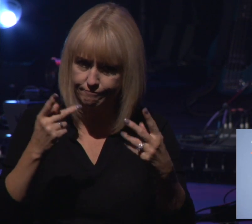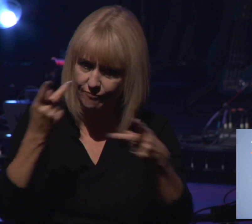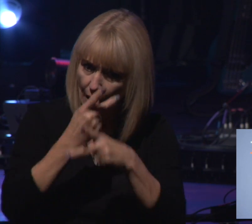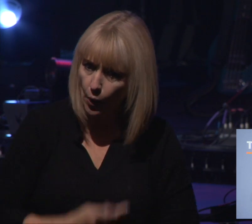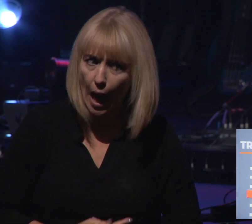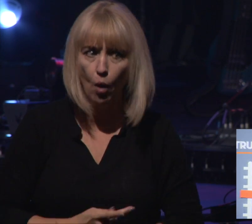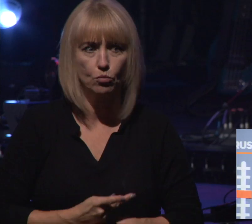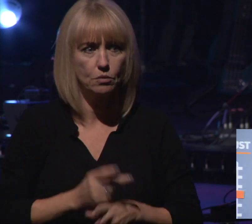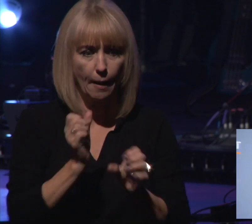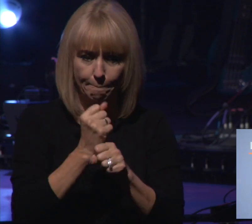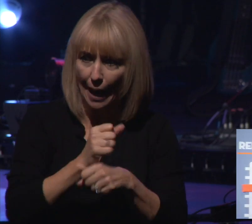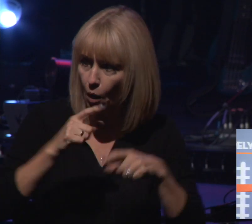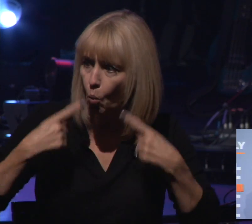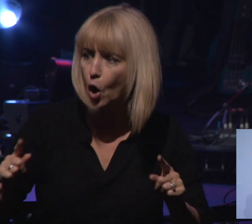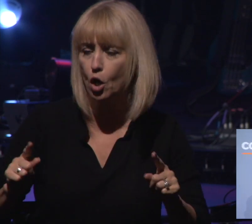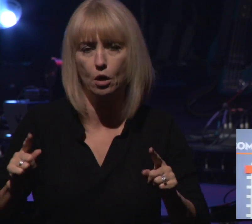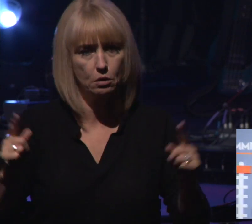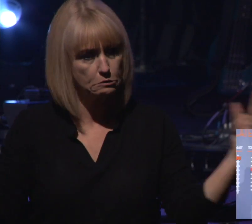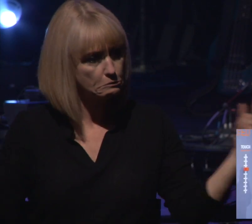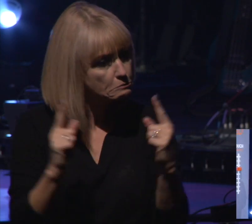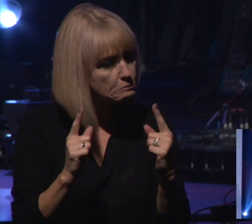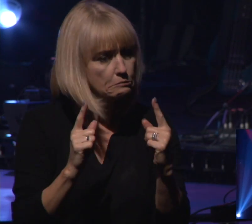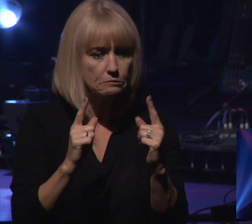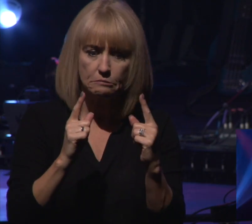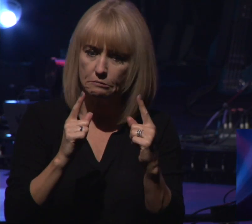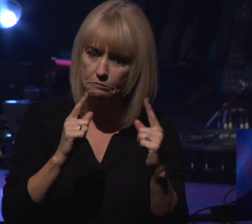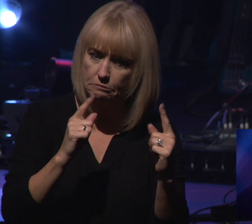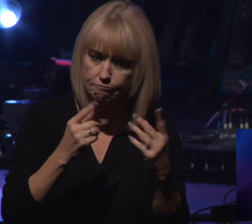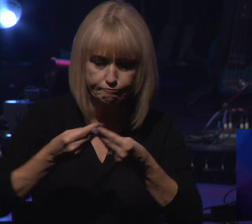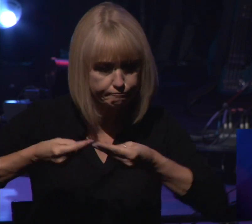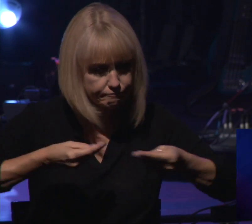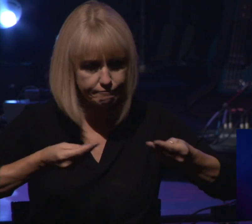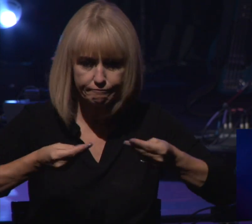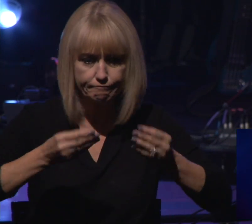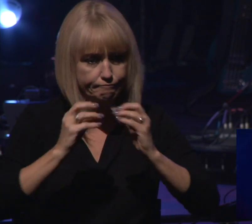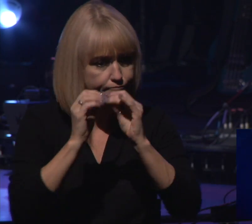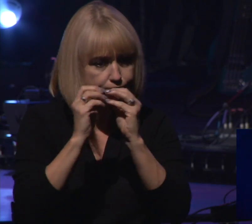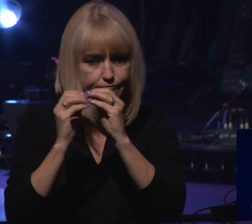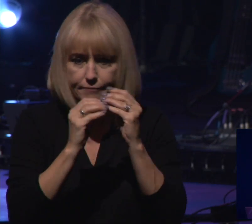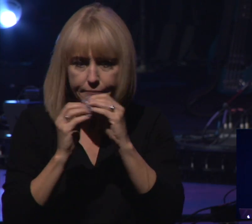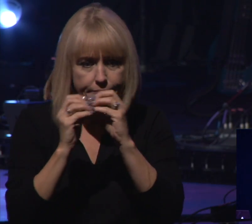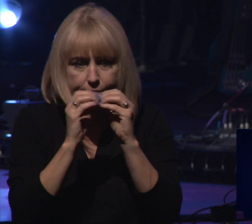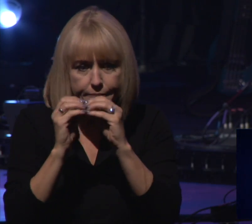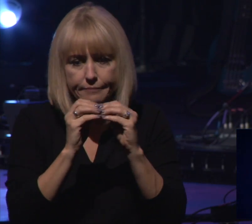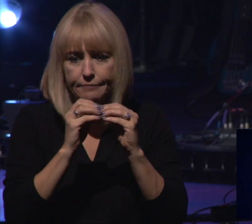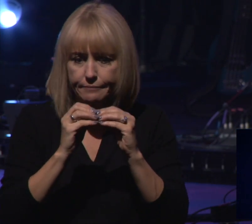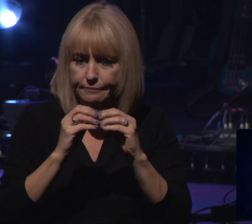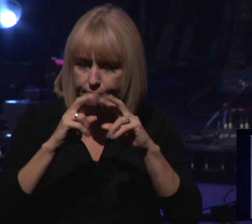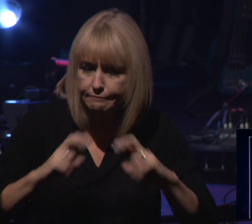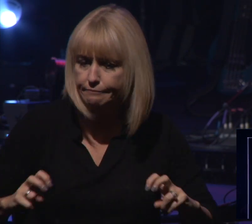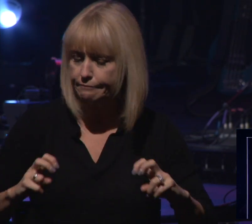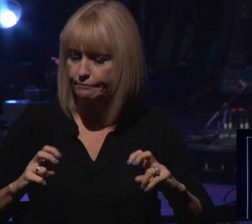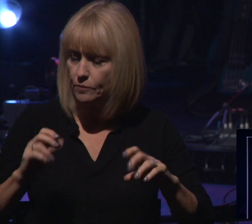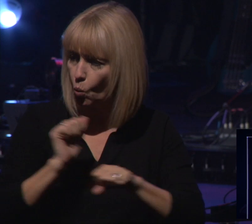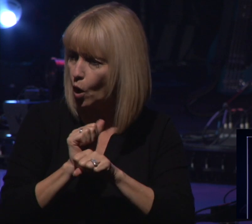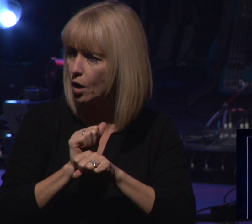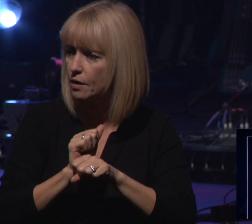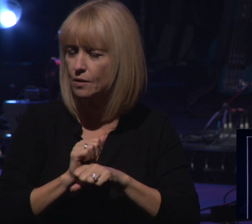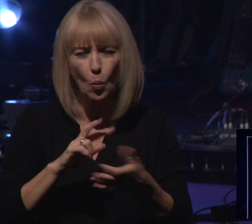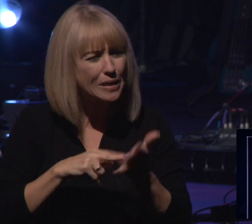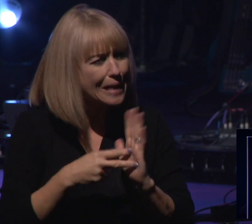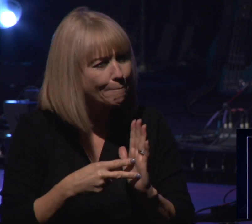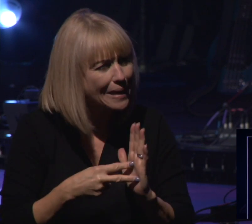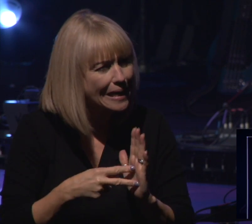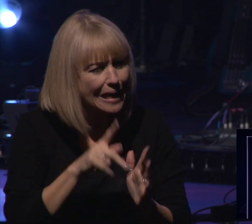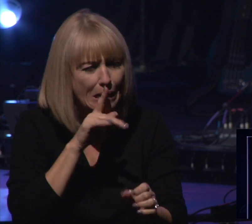work. So commitment. What does it mean to make a commitment that's solid and strong and one